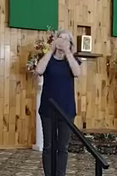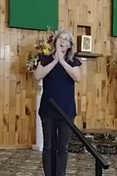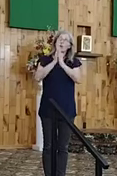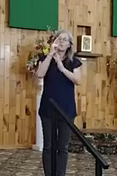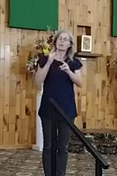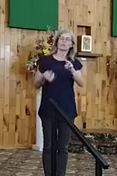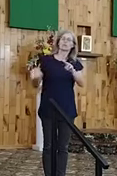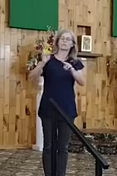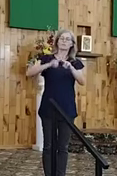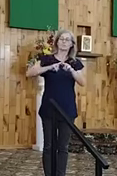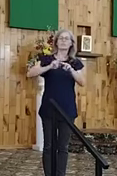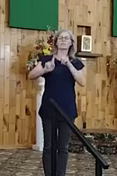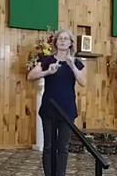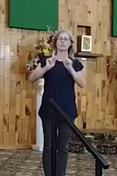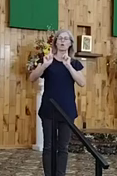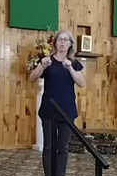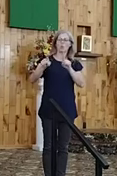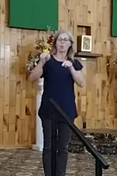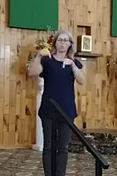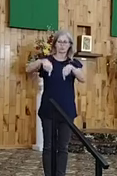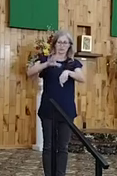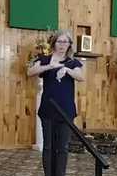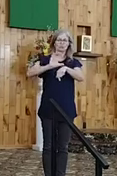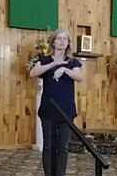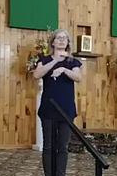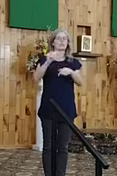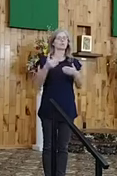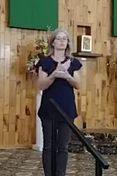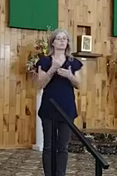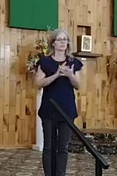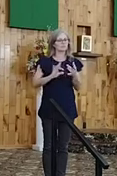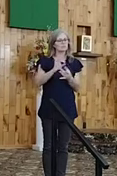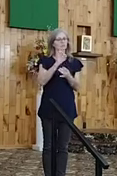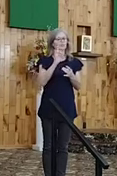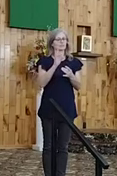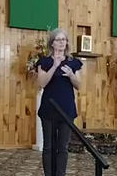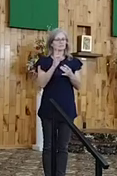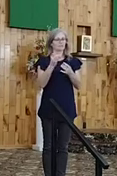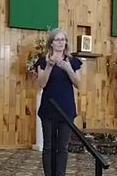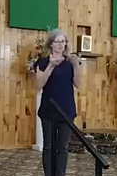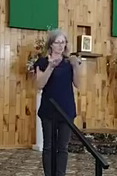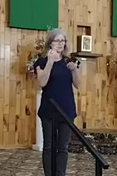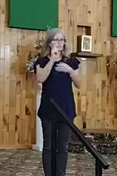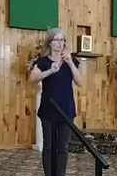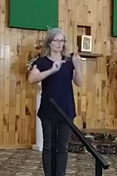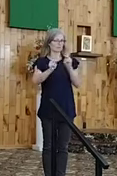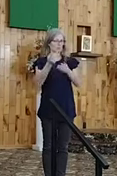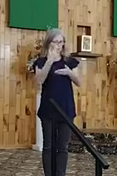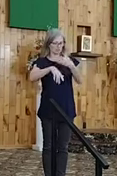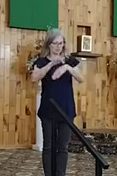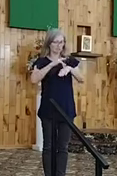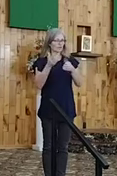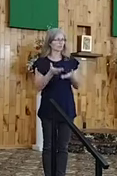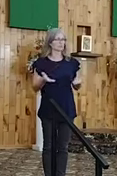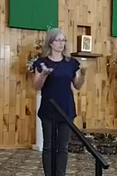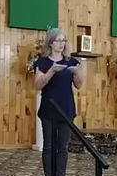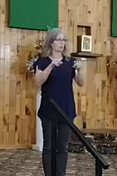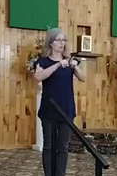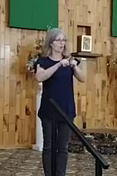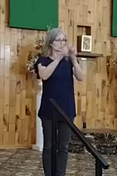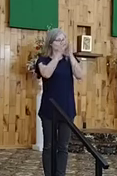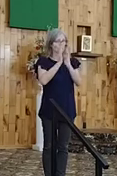in attendance at our chapel and renewed spirit of service to those who enter our doors. We also